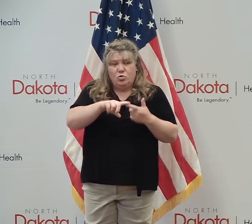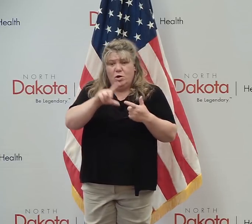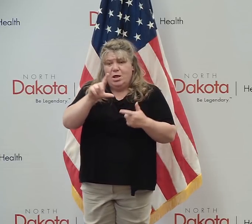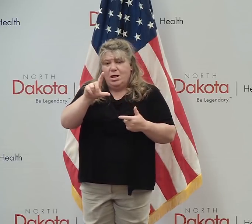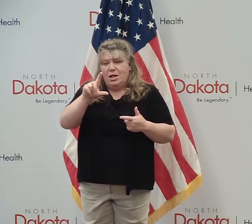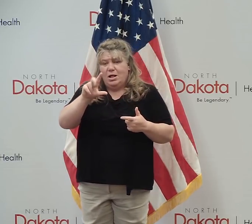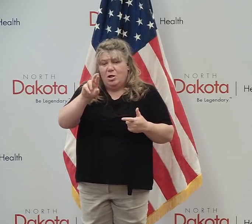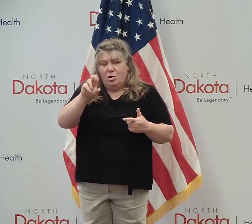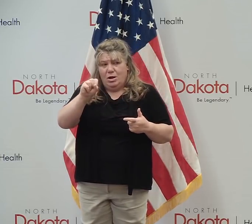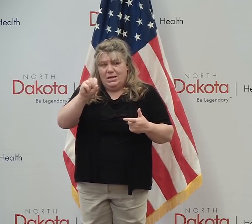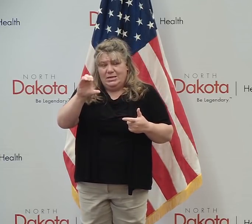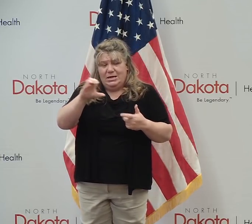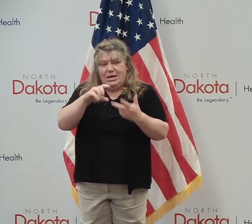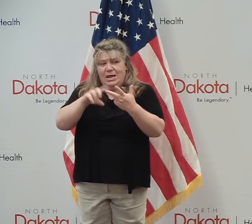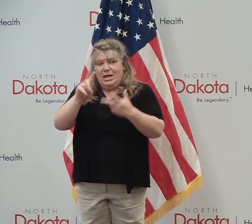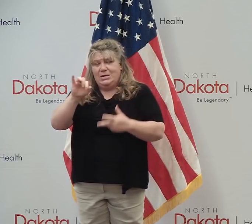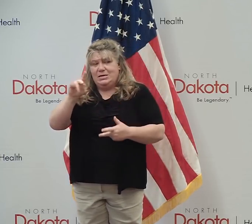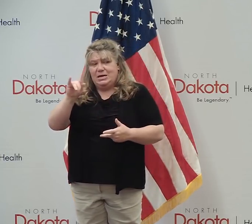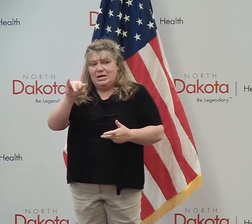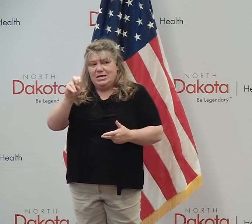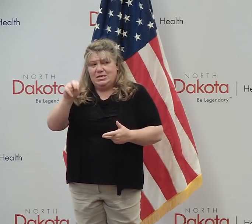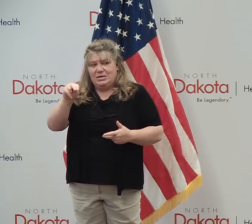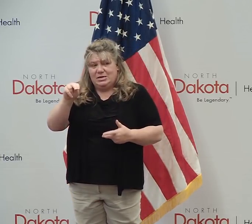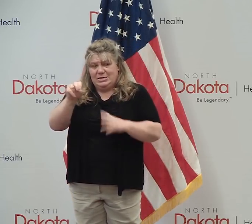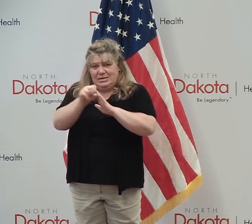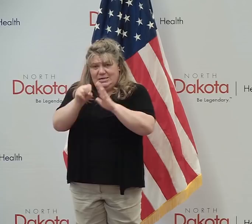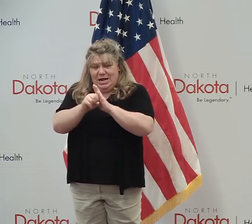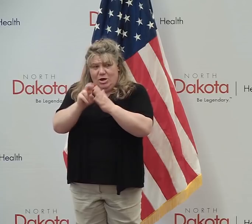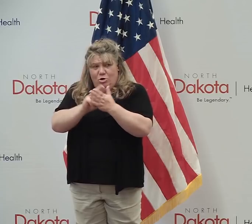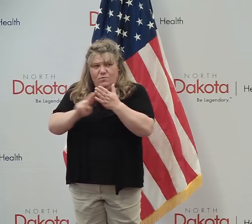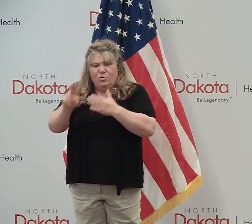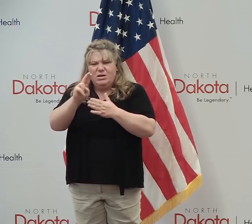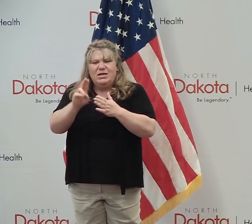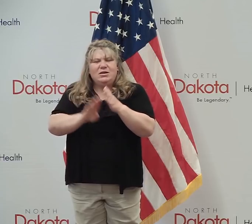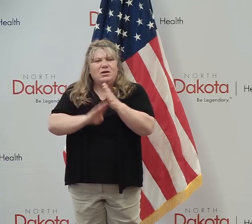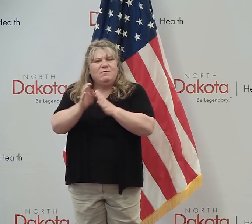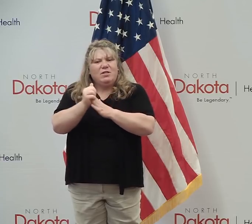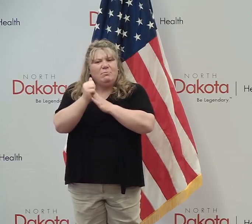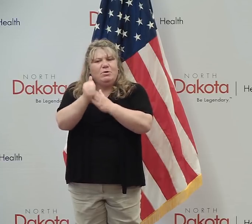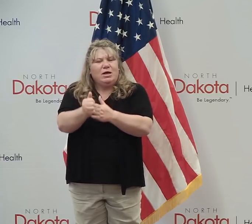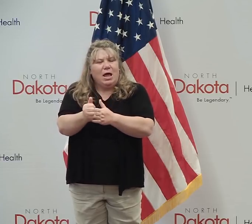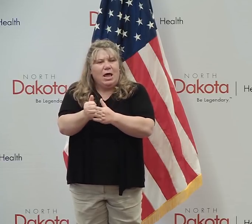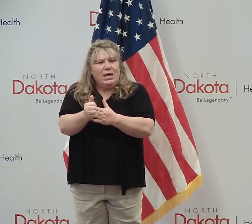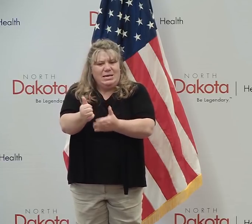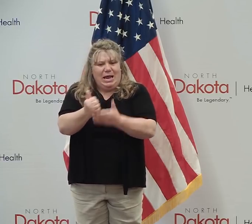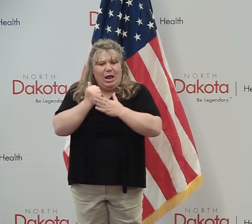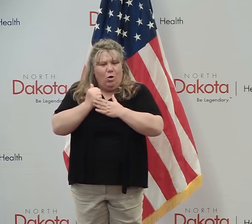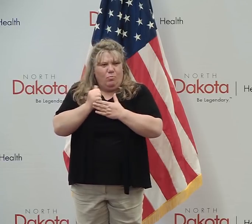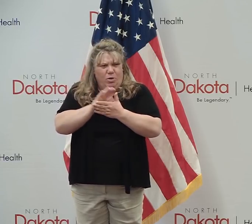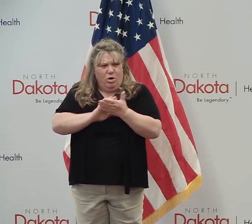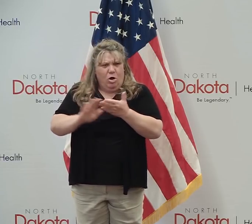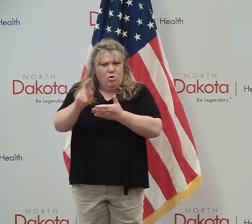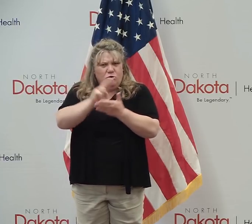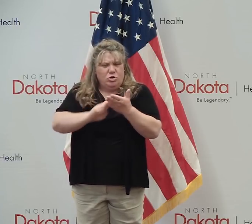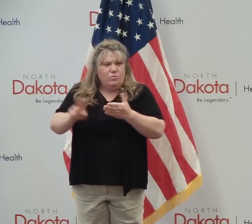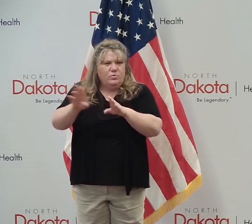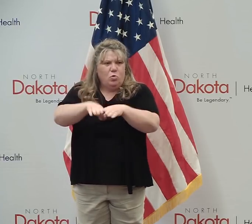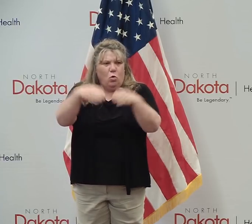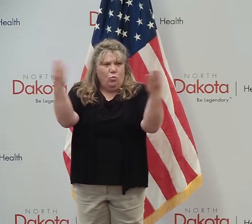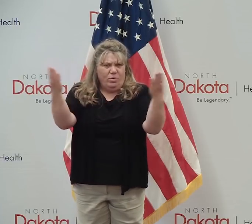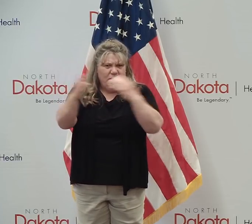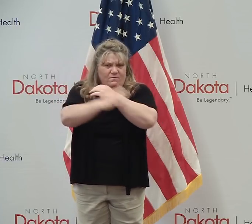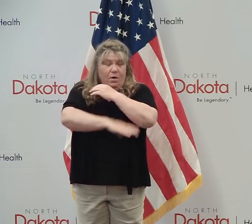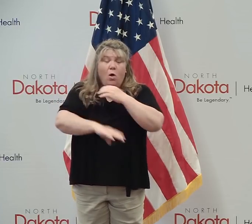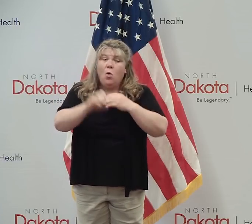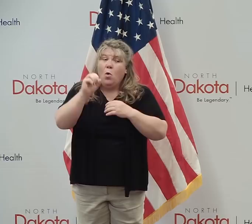and Dickinson State to come up with a guide for our campuses to reopen in the fall or to welcome more